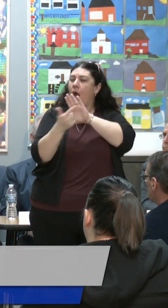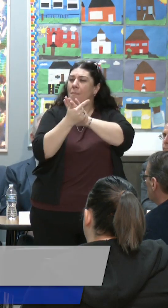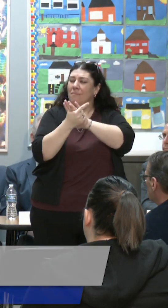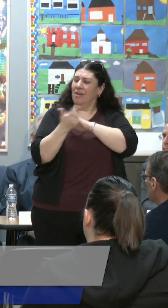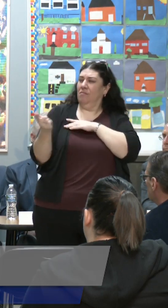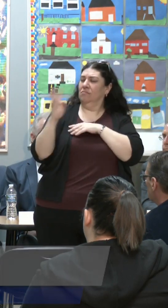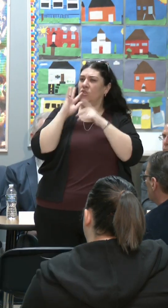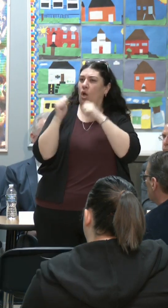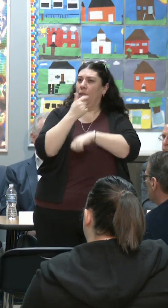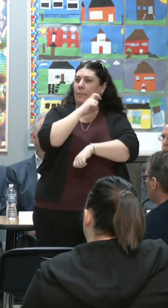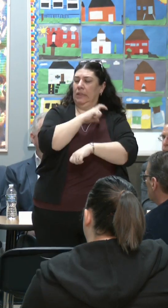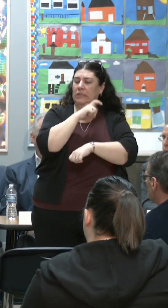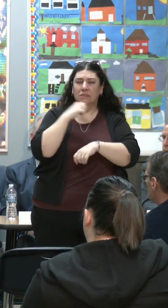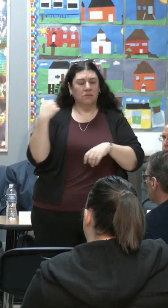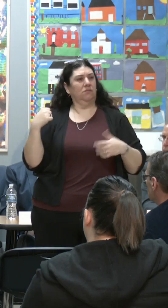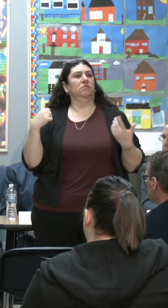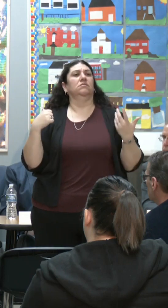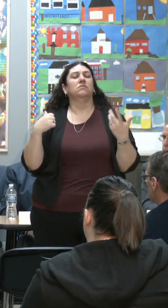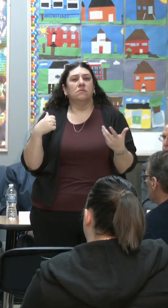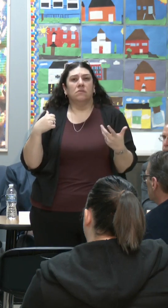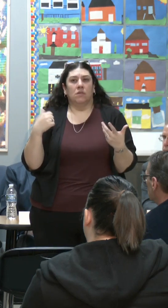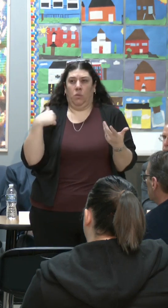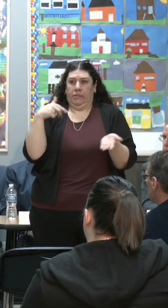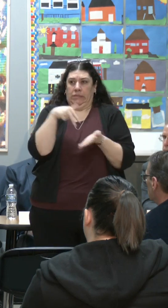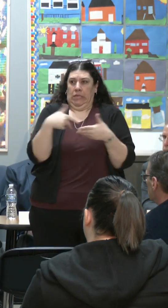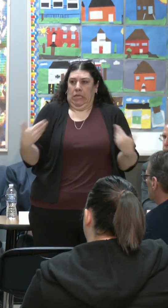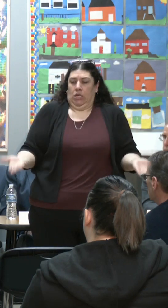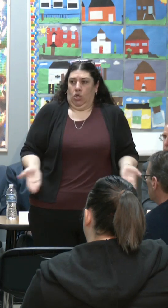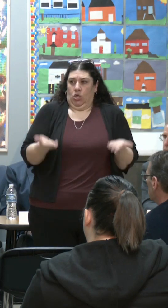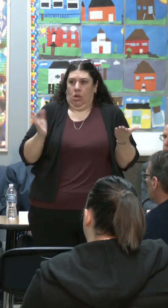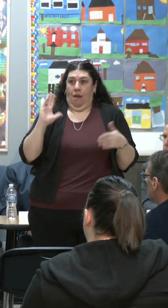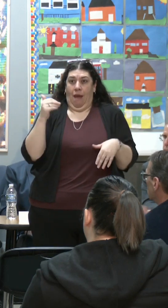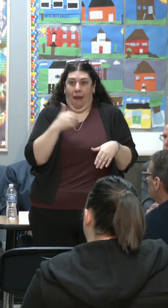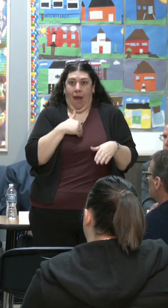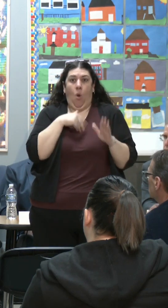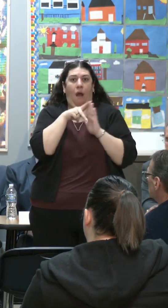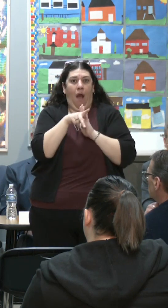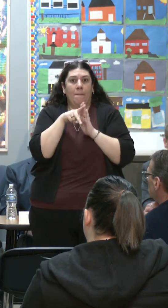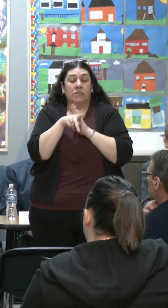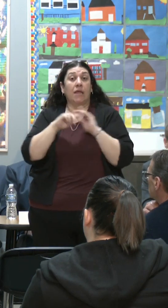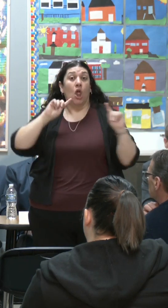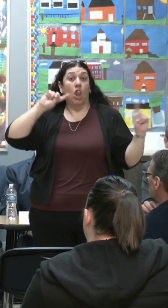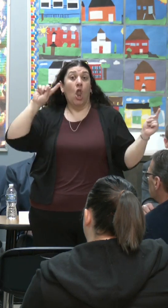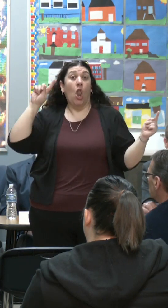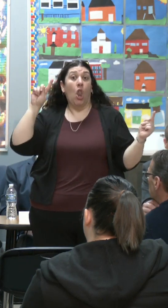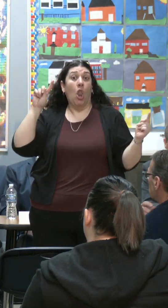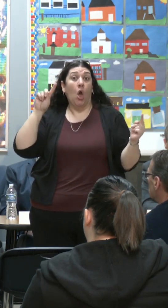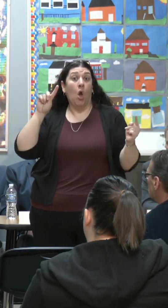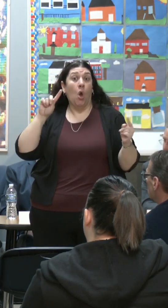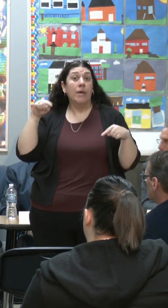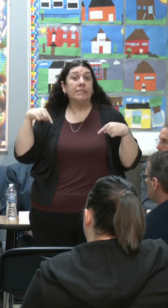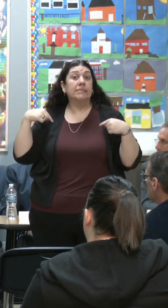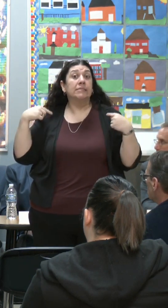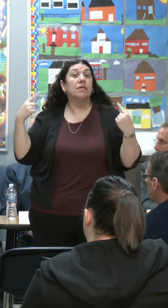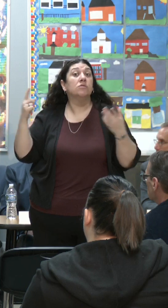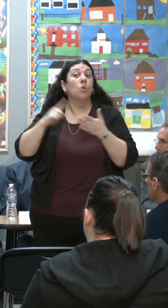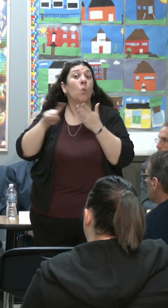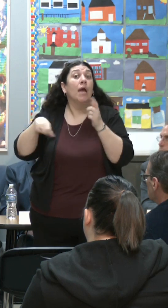started today, and as we stand here today, our homicides are the lowest they've been since what year?